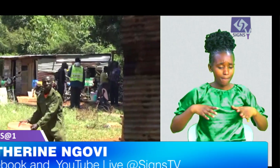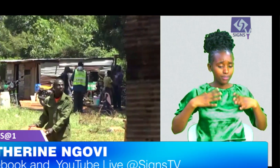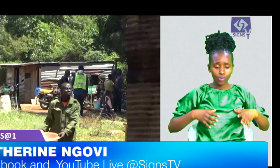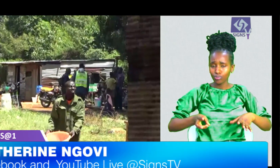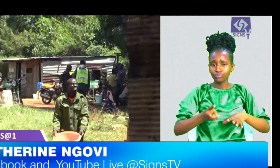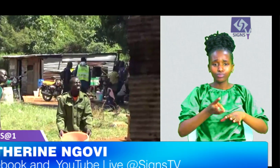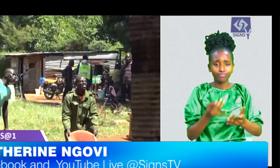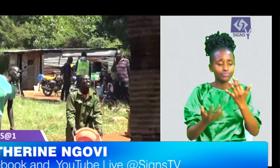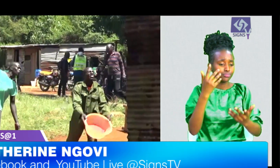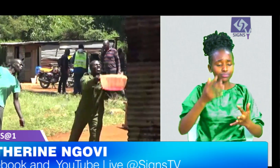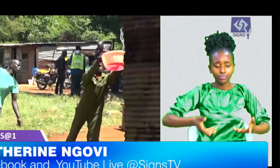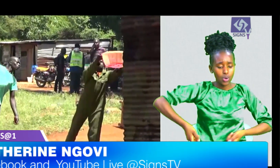Fire.